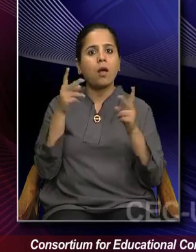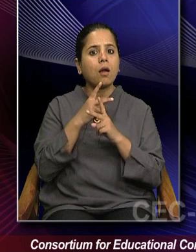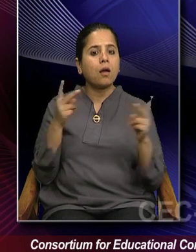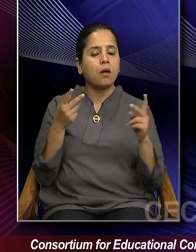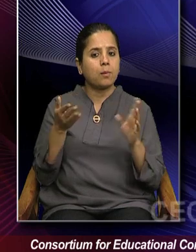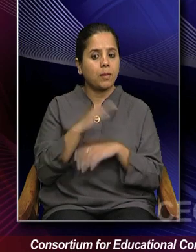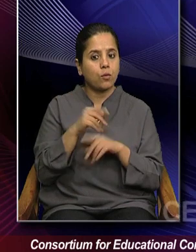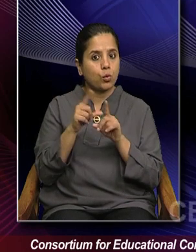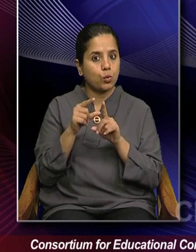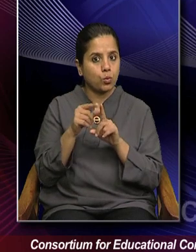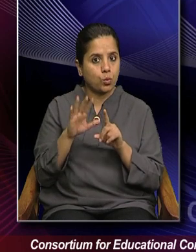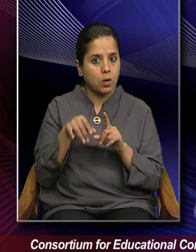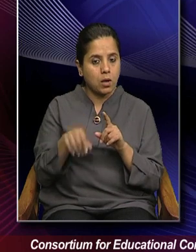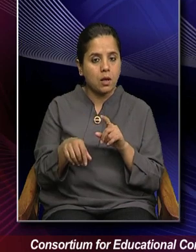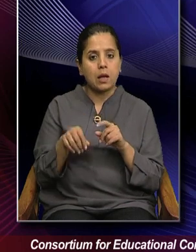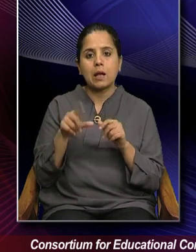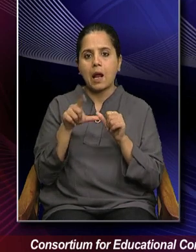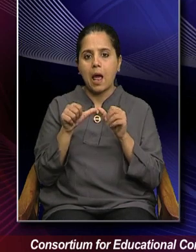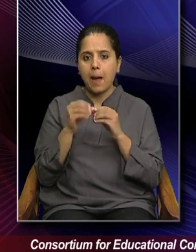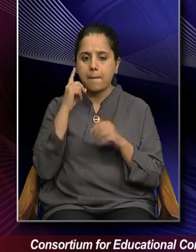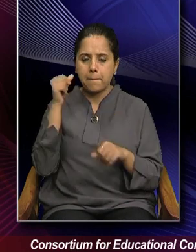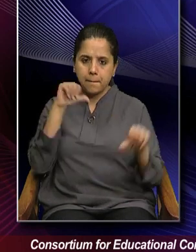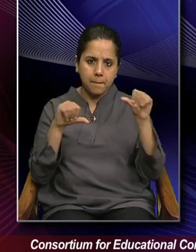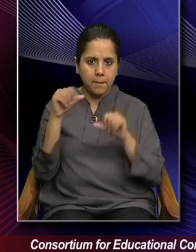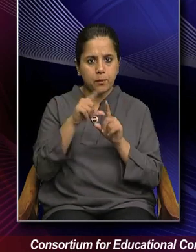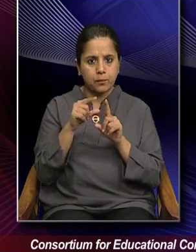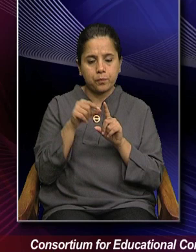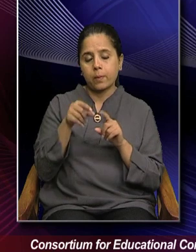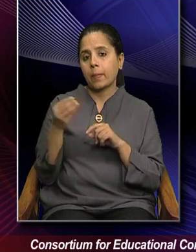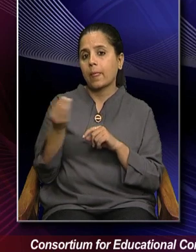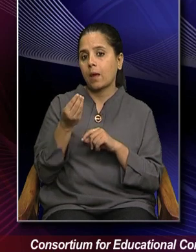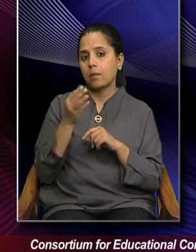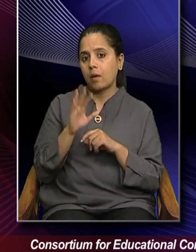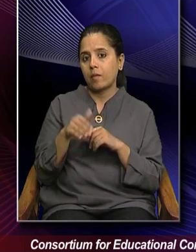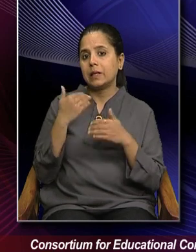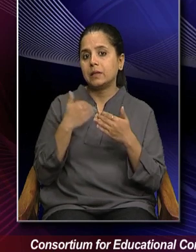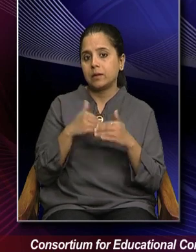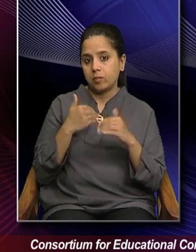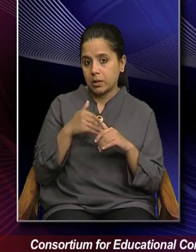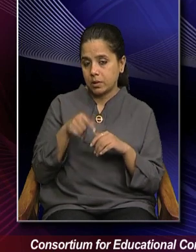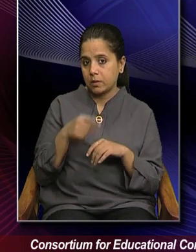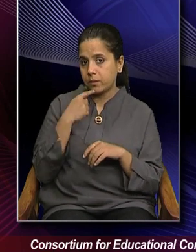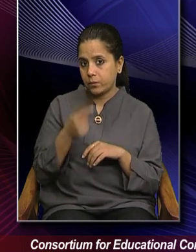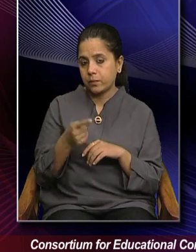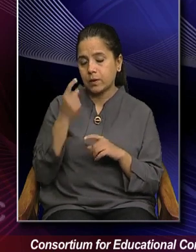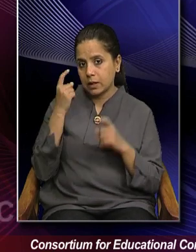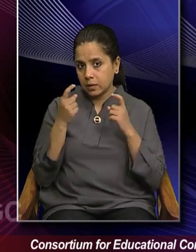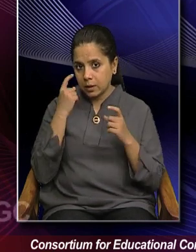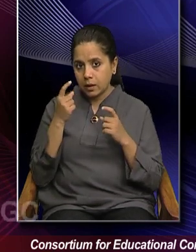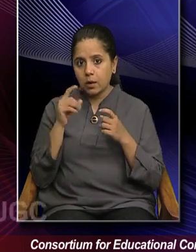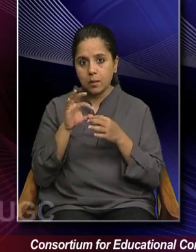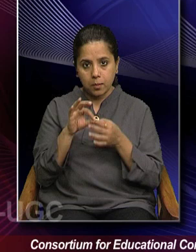before conducting a lab experiment. There are certain limitations of think,